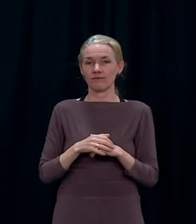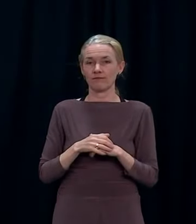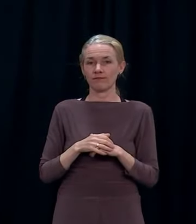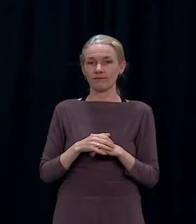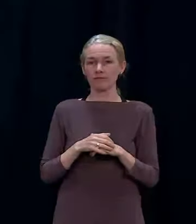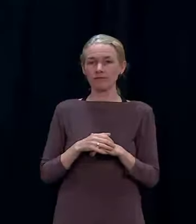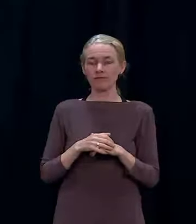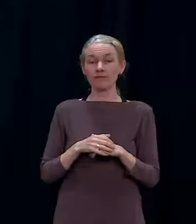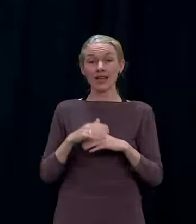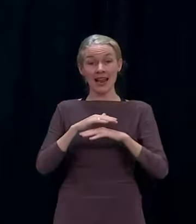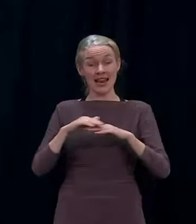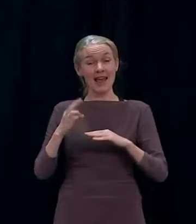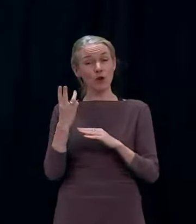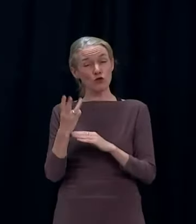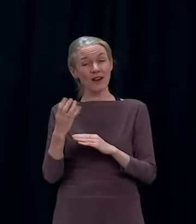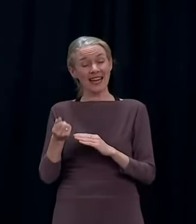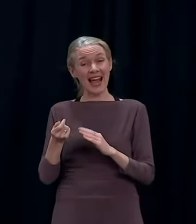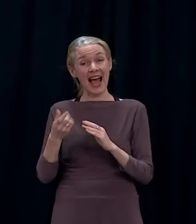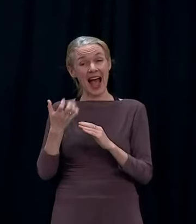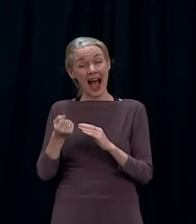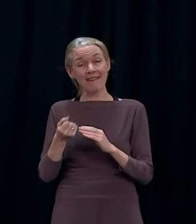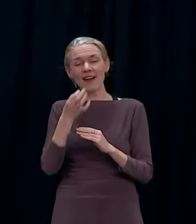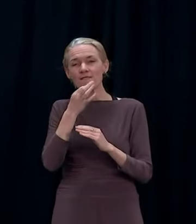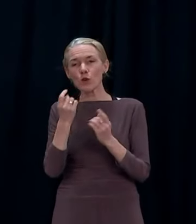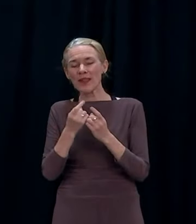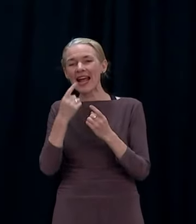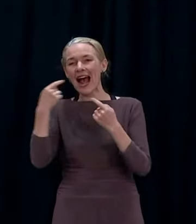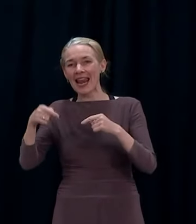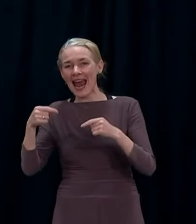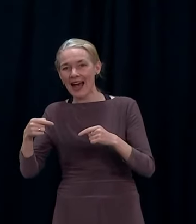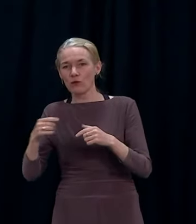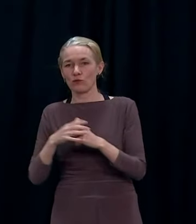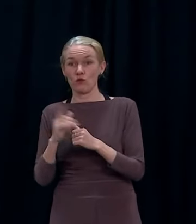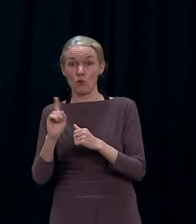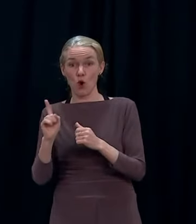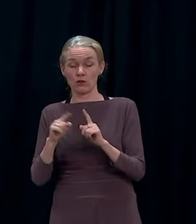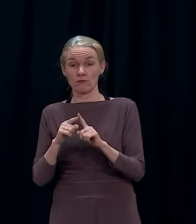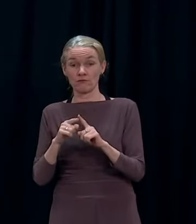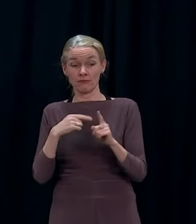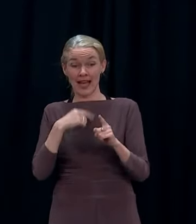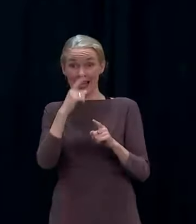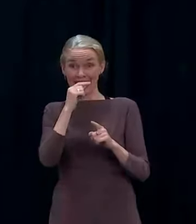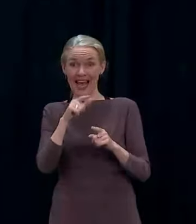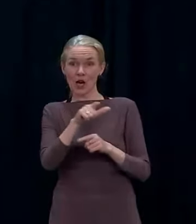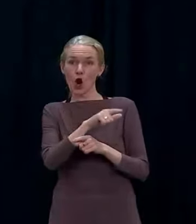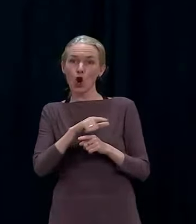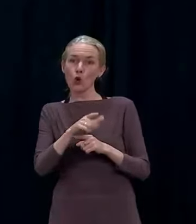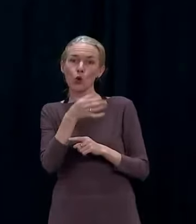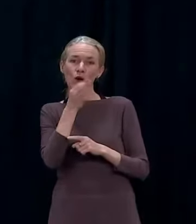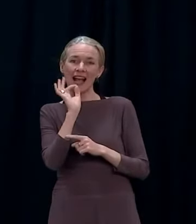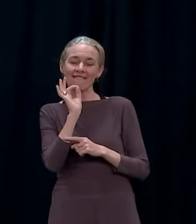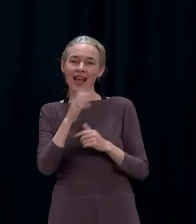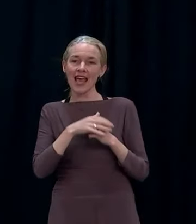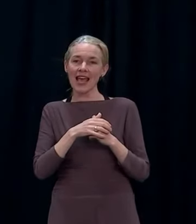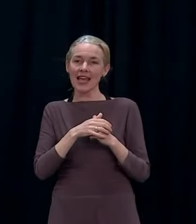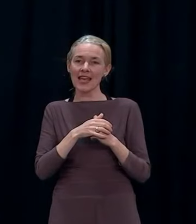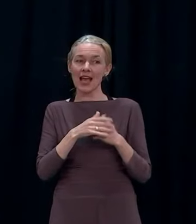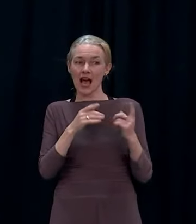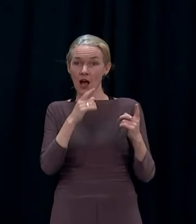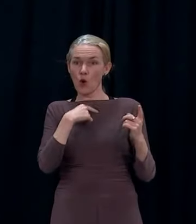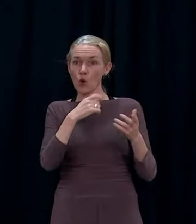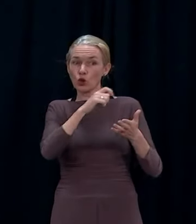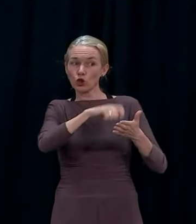level. You can, for instance, order from local cafes, restaurants and retailers as long as you don't make contact when picking up